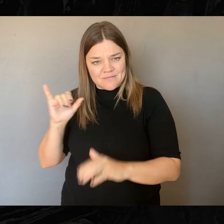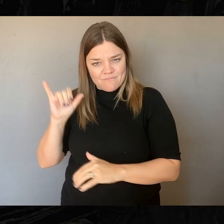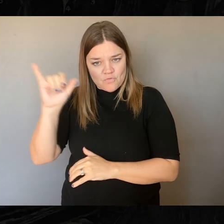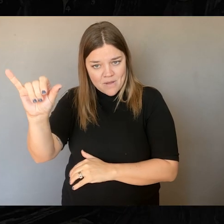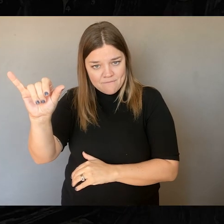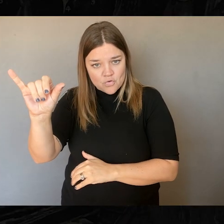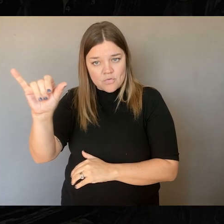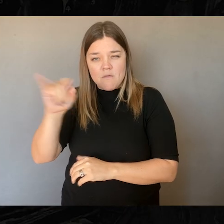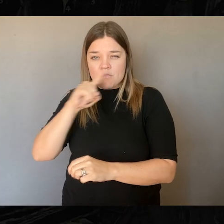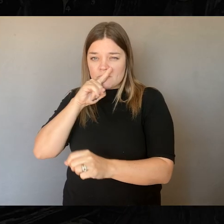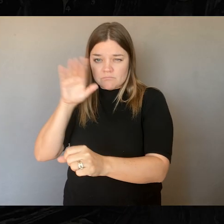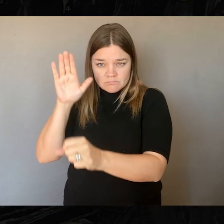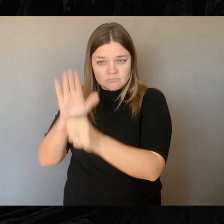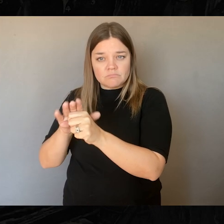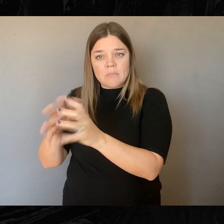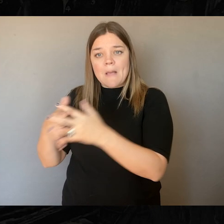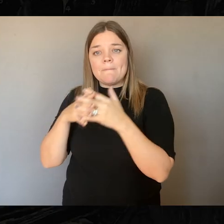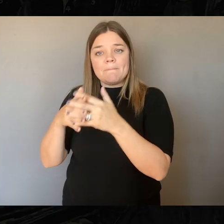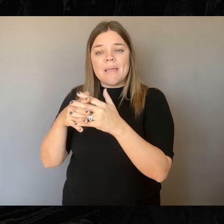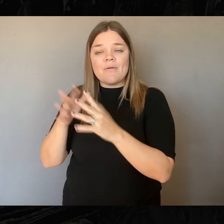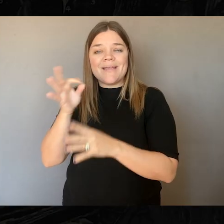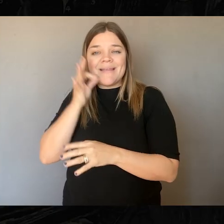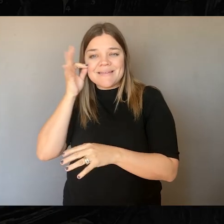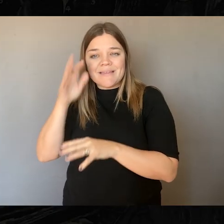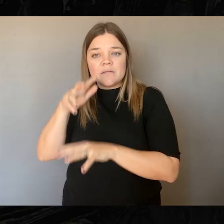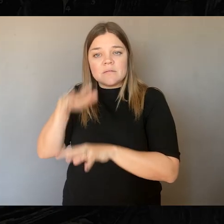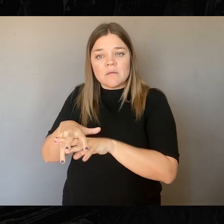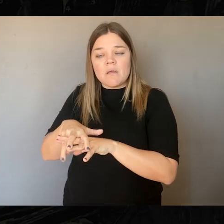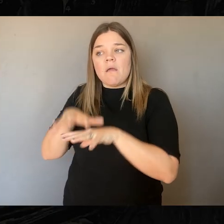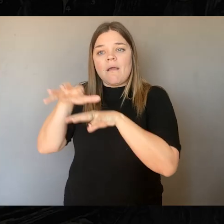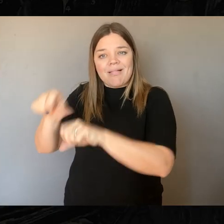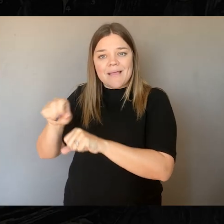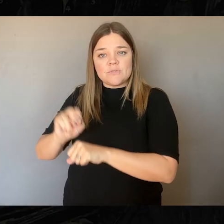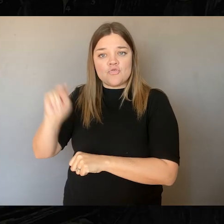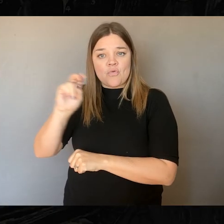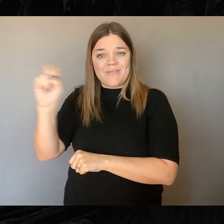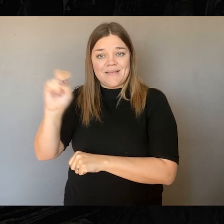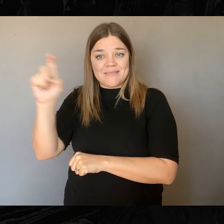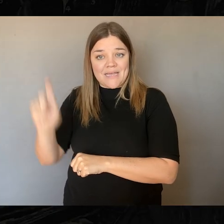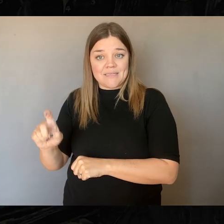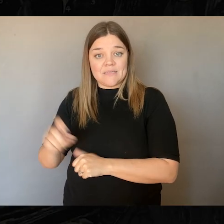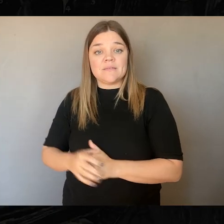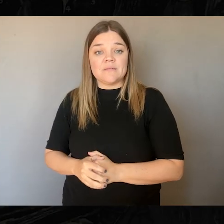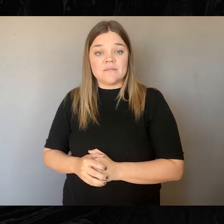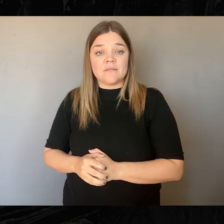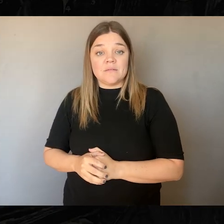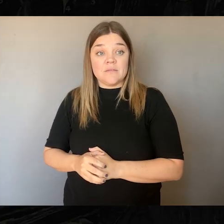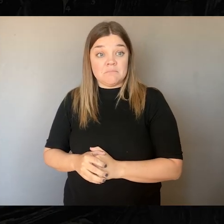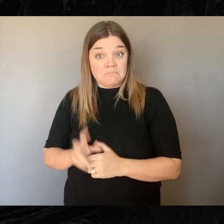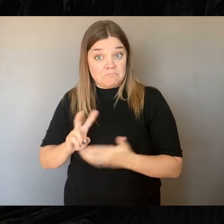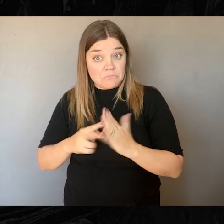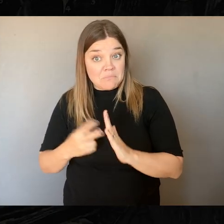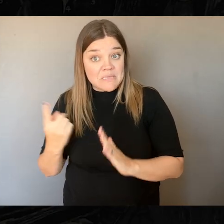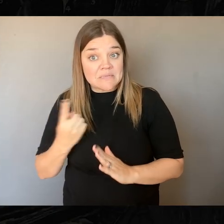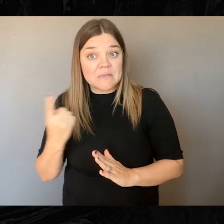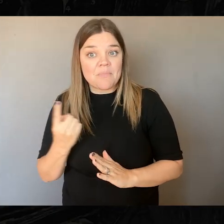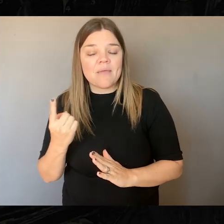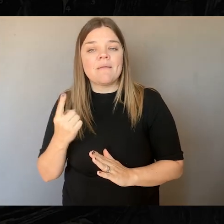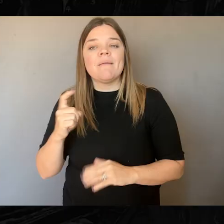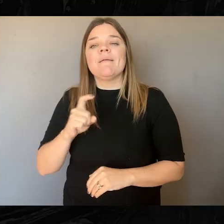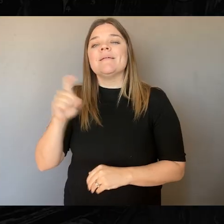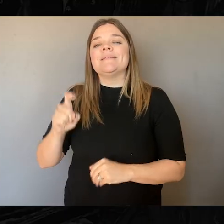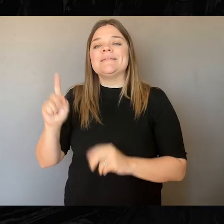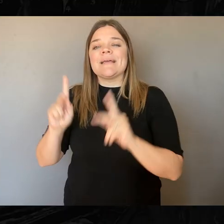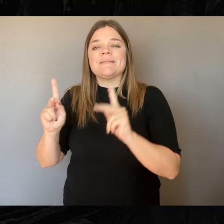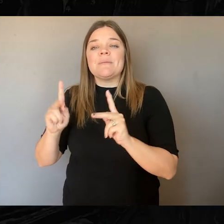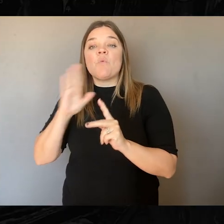that guaranteed American Indians claims to Northeast Texas. Now, for that to mean anything, of course, the Texans would have